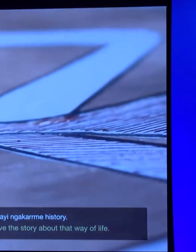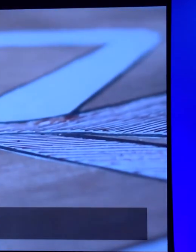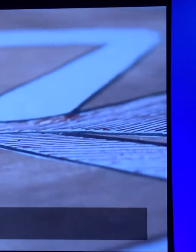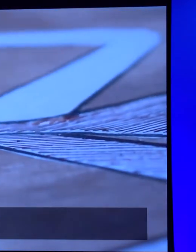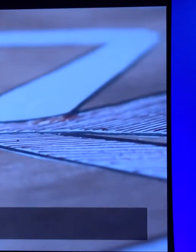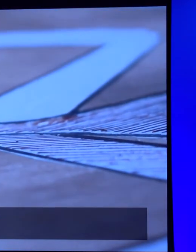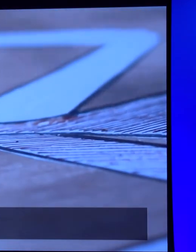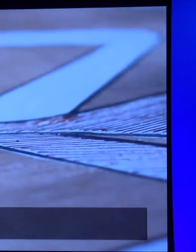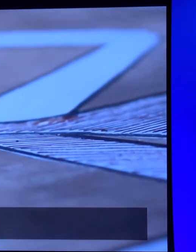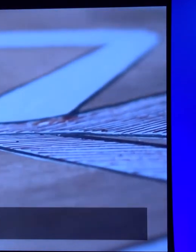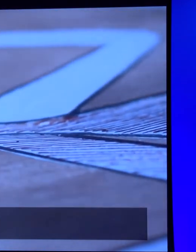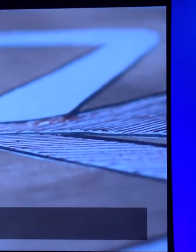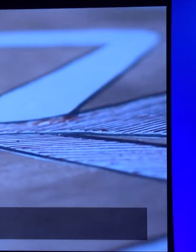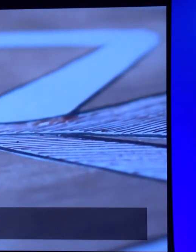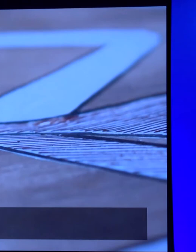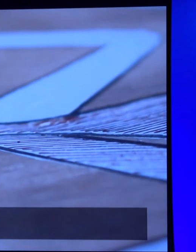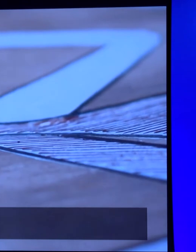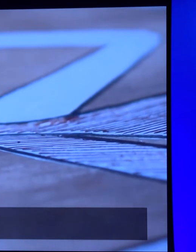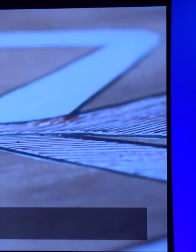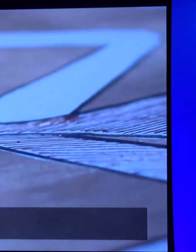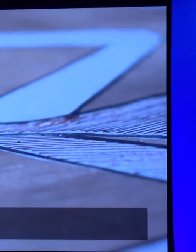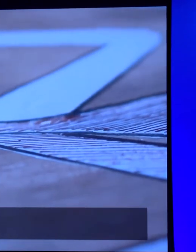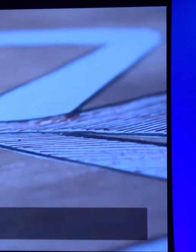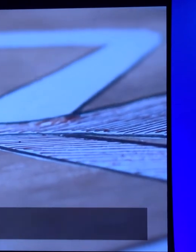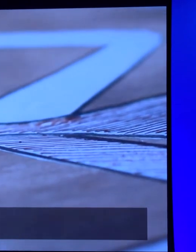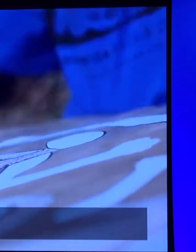yeah. I ngajar gar me Iskri.